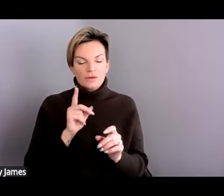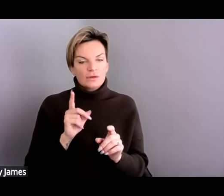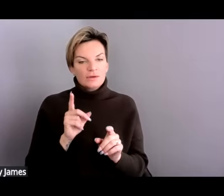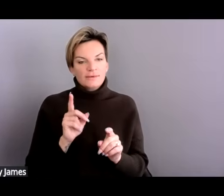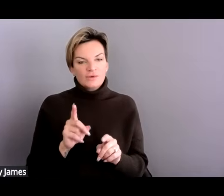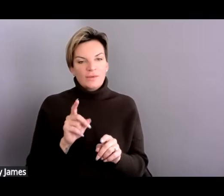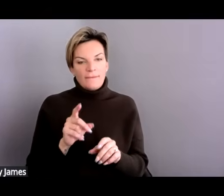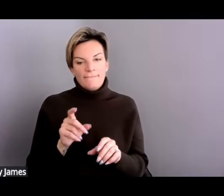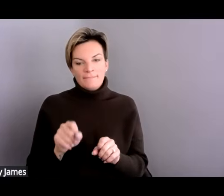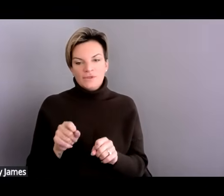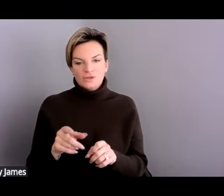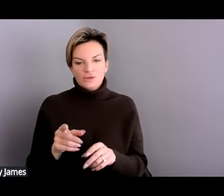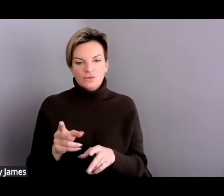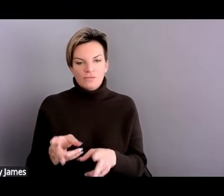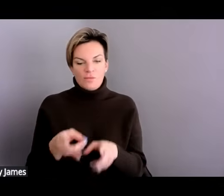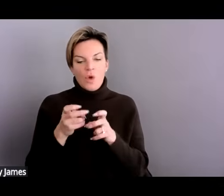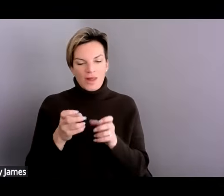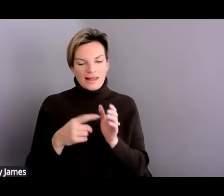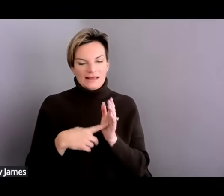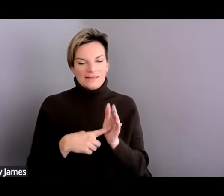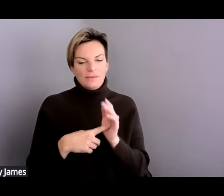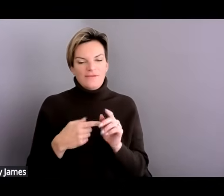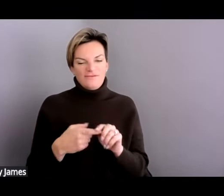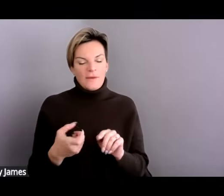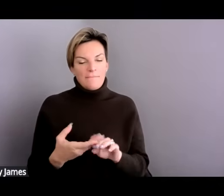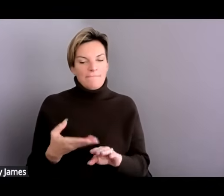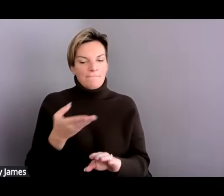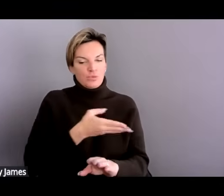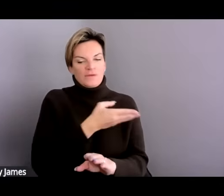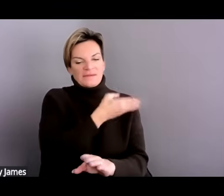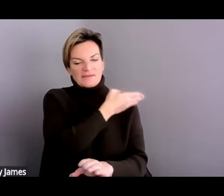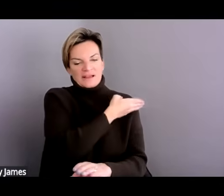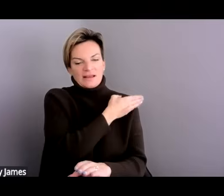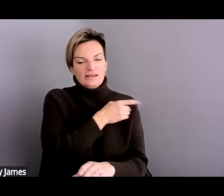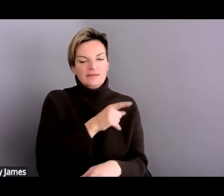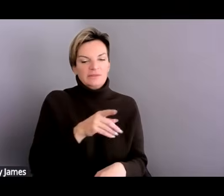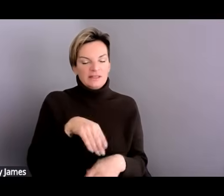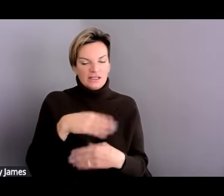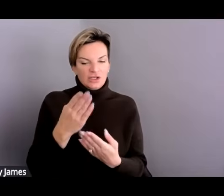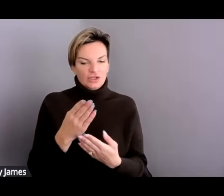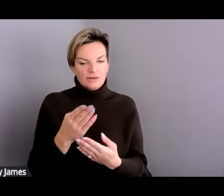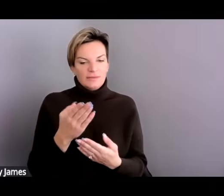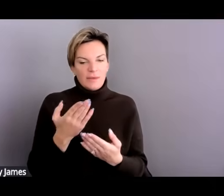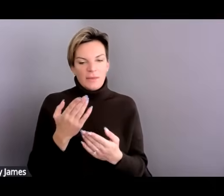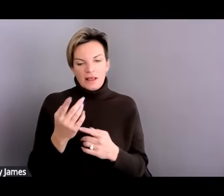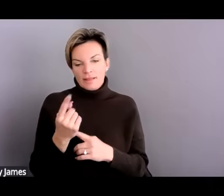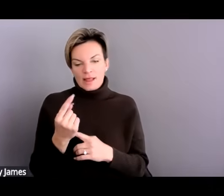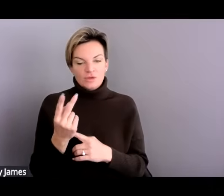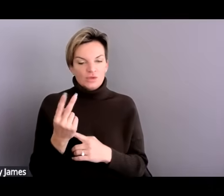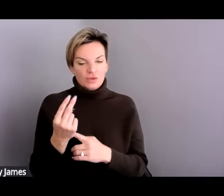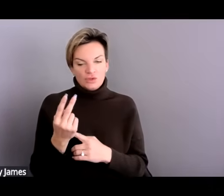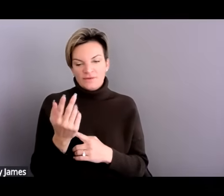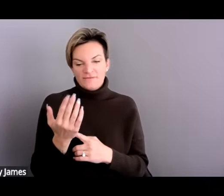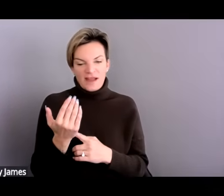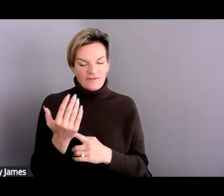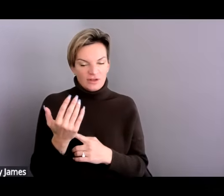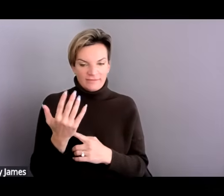an exemplar from previous petitions that may have been filled out, whether it was last year or 2 years ago or 5 years ago.